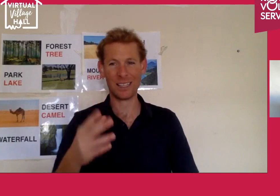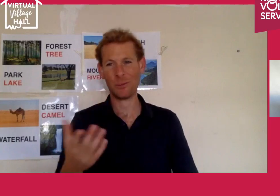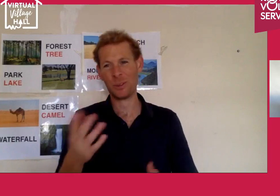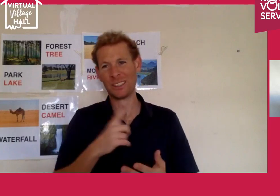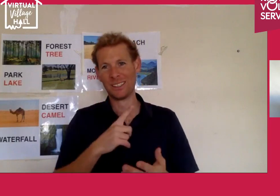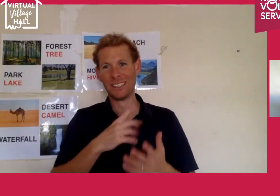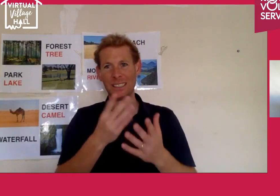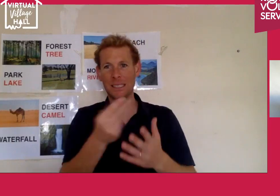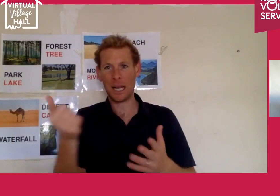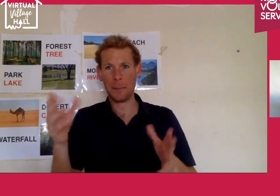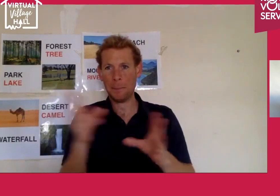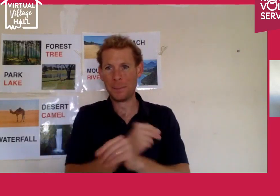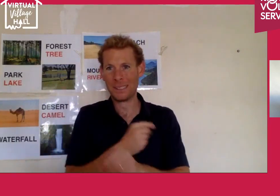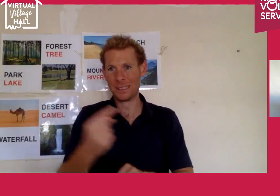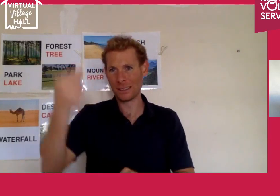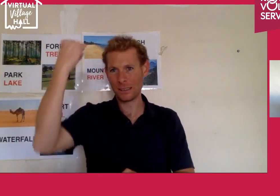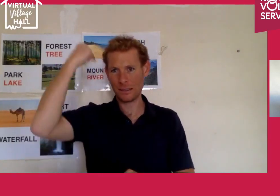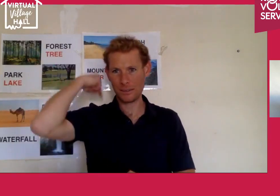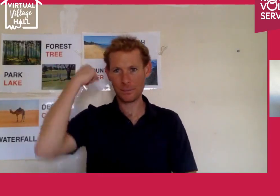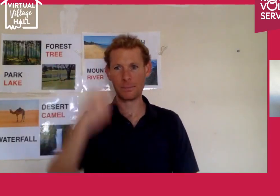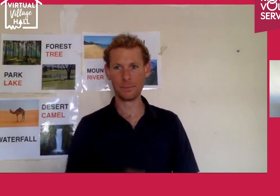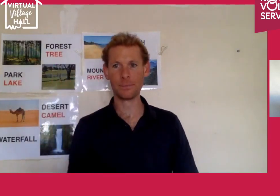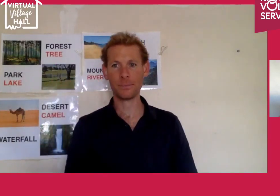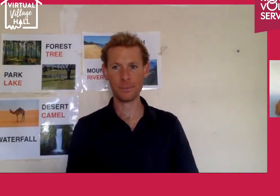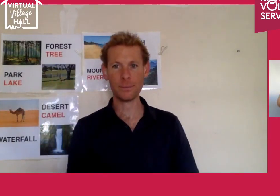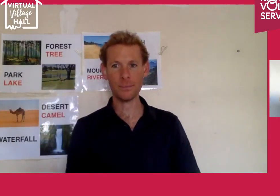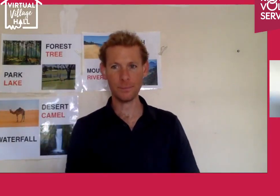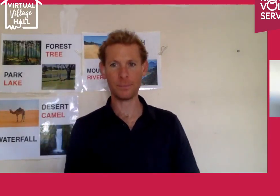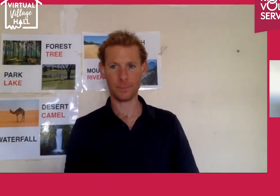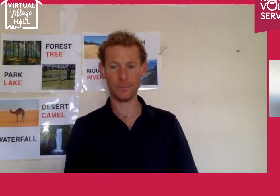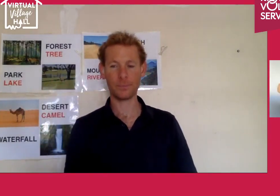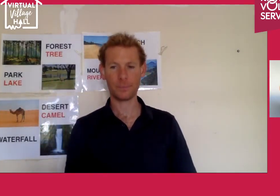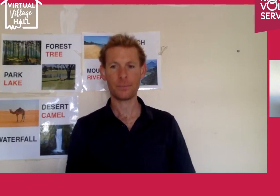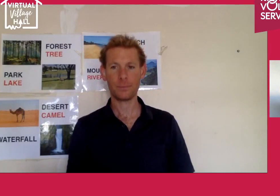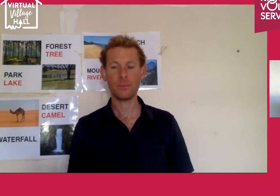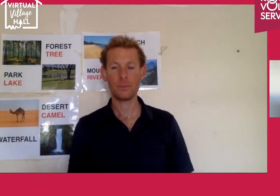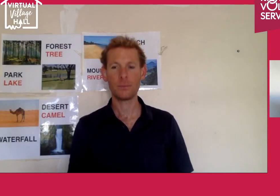and I'm going to teach you those again as a refresher because there may have been some people who missed that.